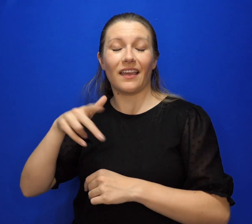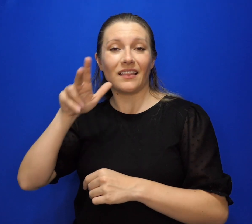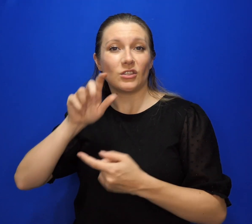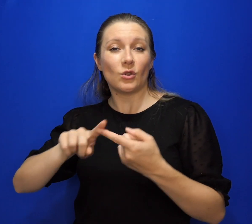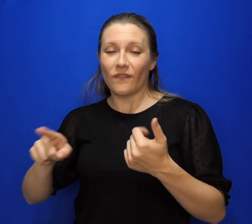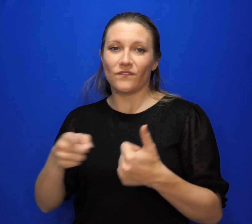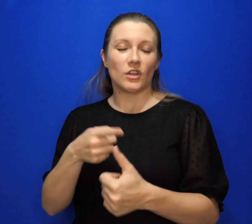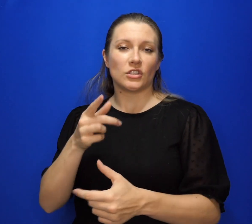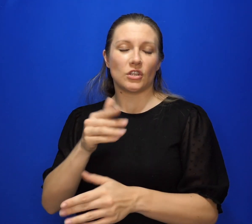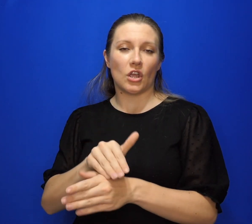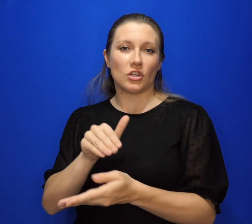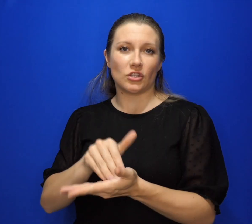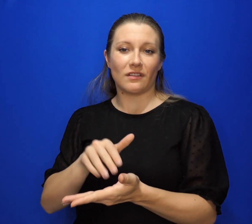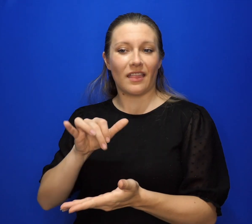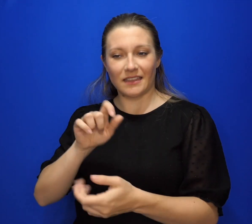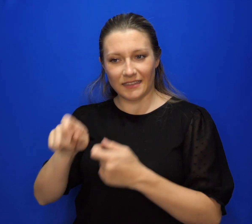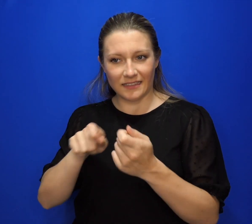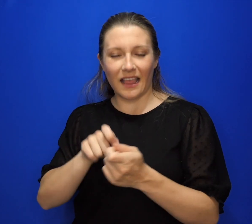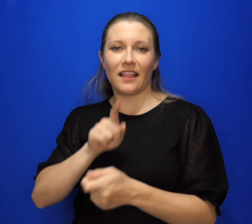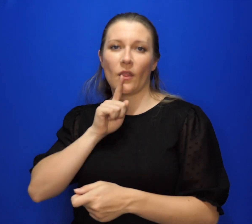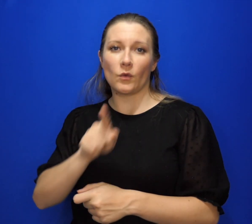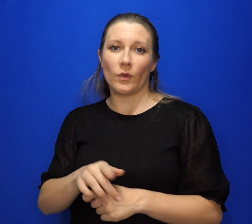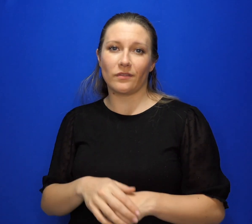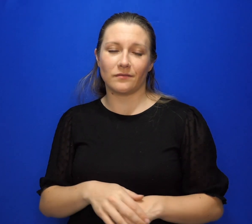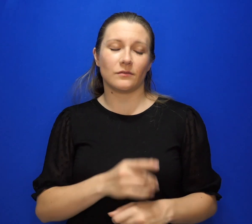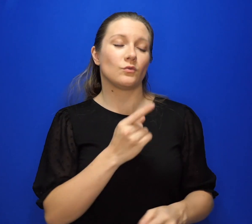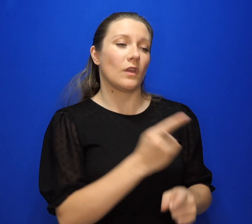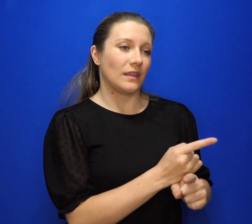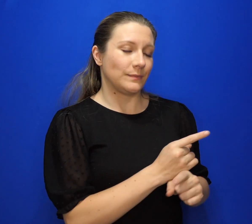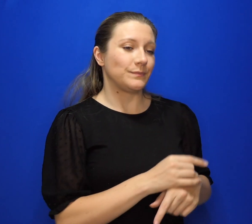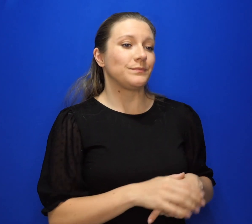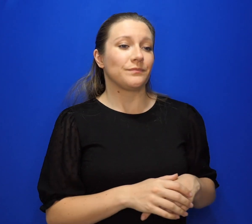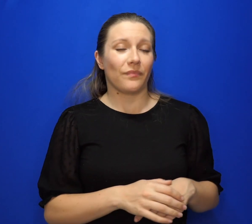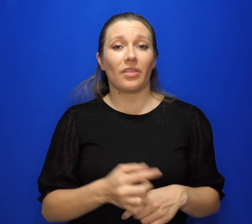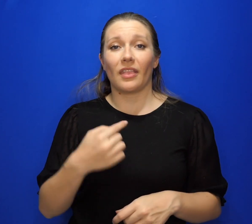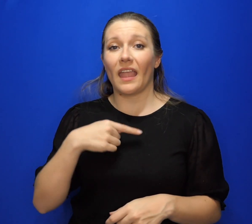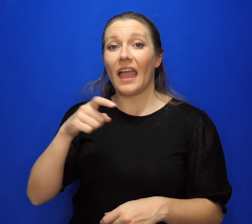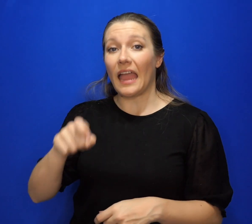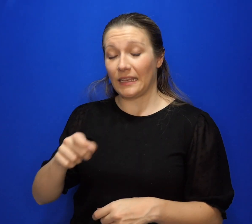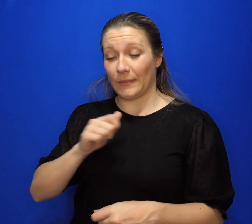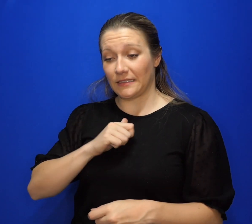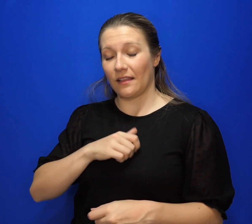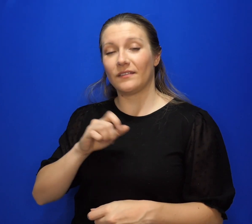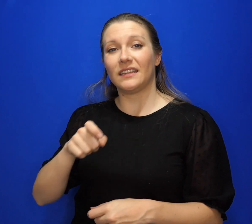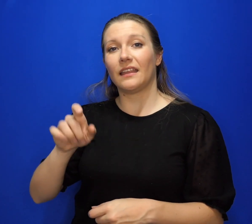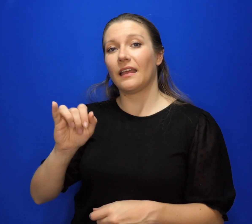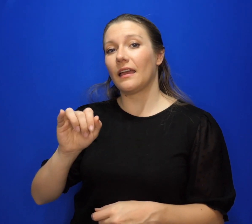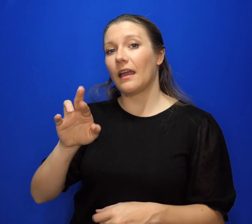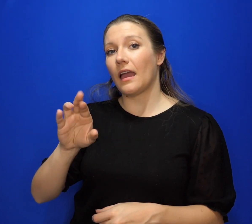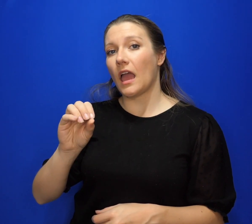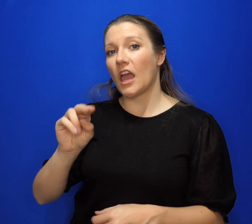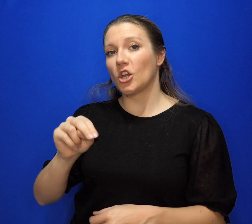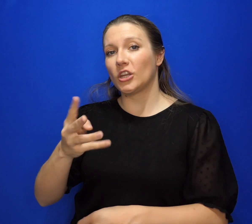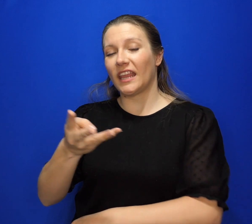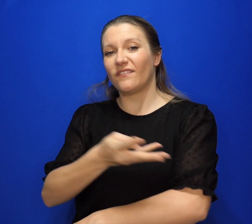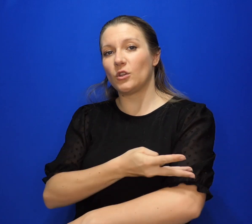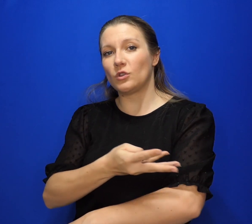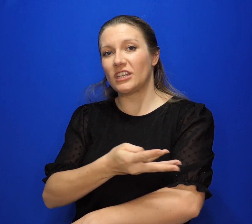I needed an iron infusion, and nobody believed me. But I kept pushing, and I came